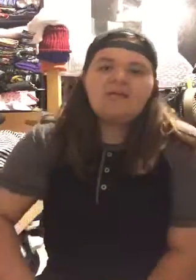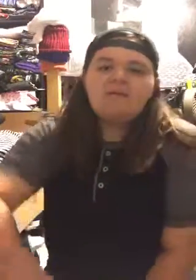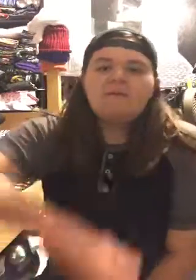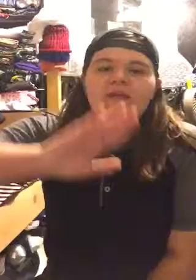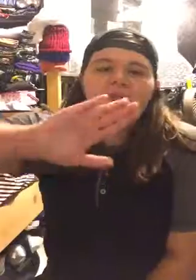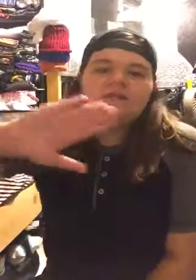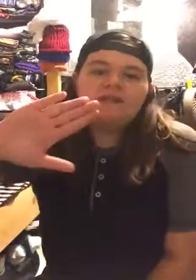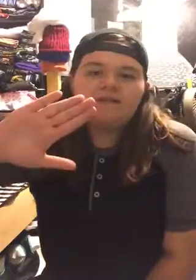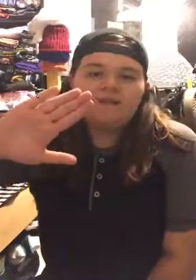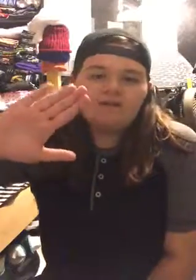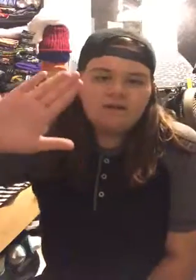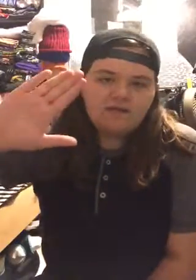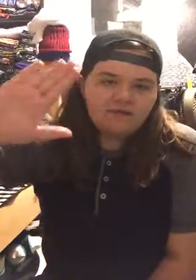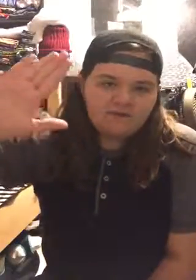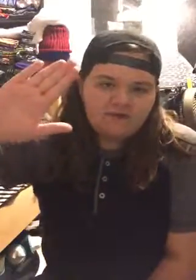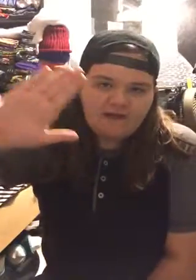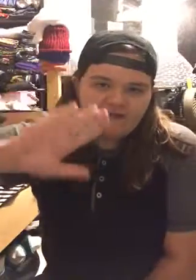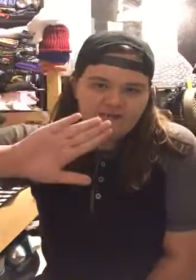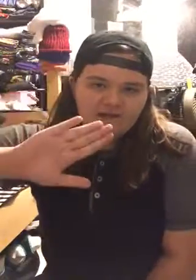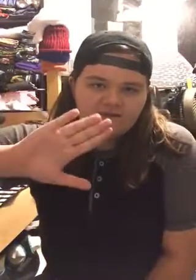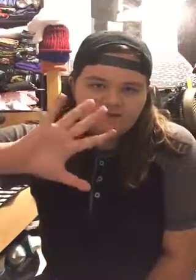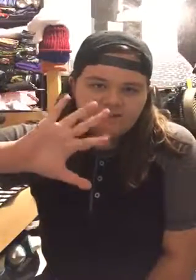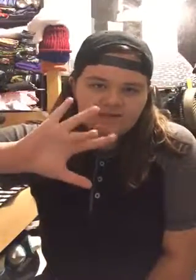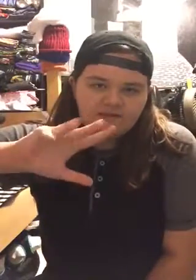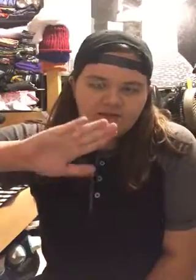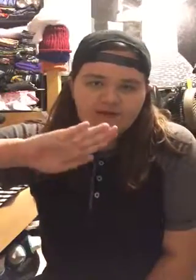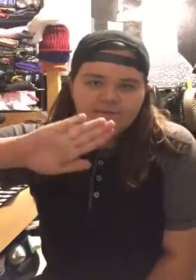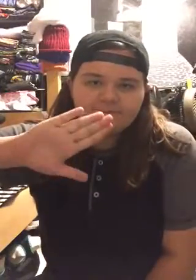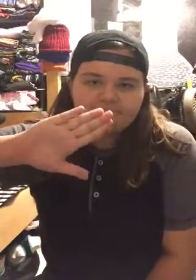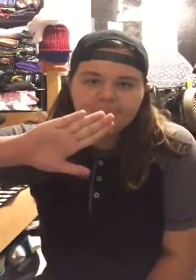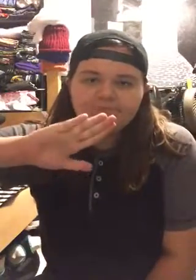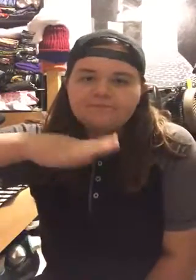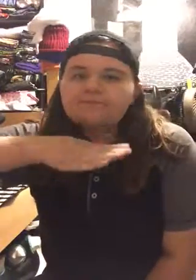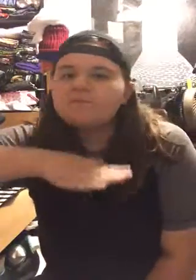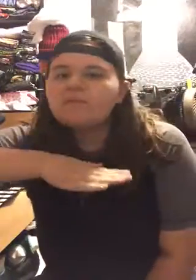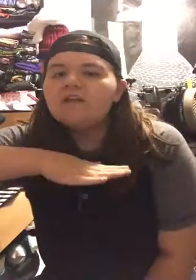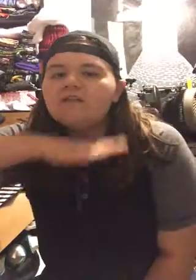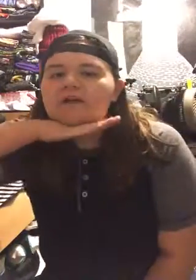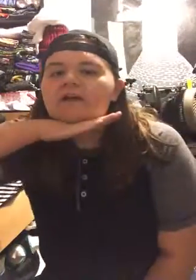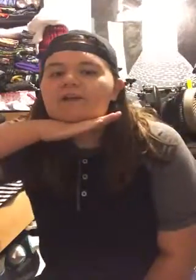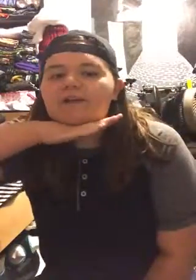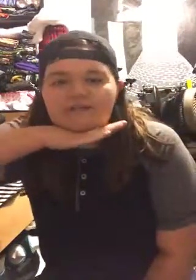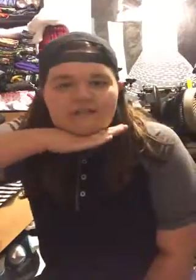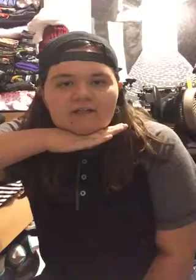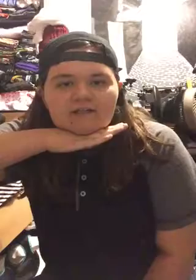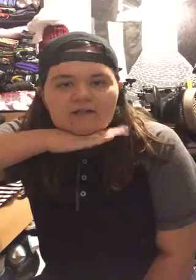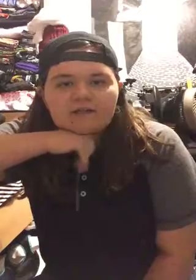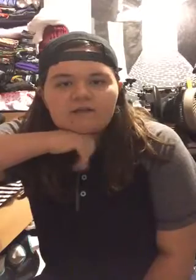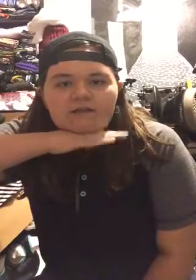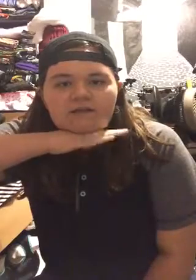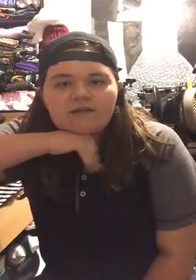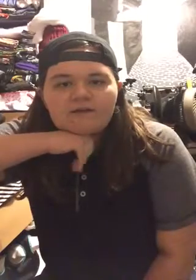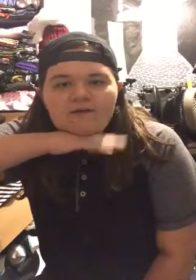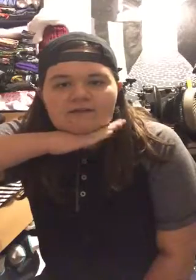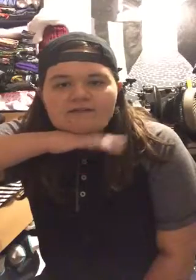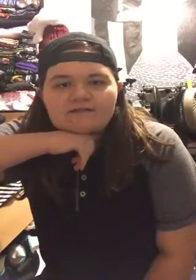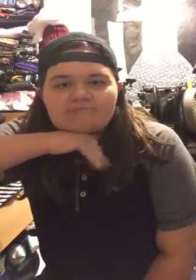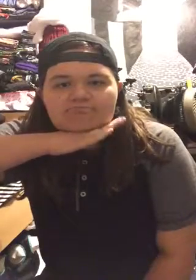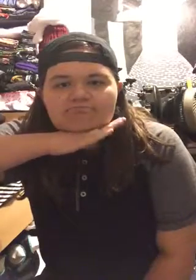But pig, you take like your 5 hand, and you put it under your chin, and you go like this.